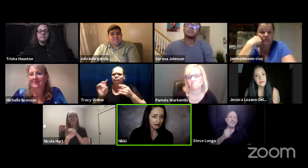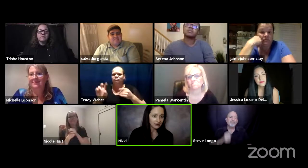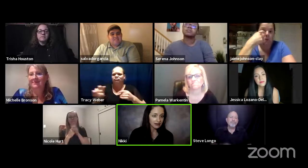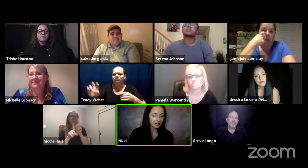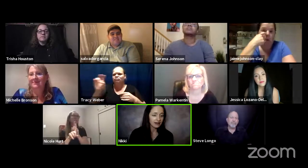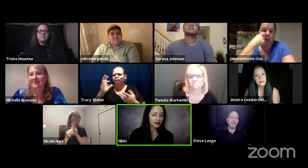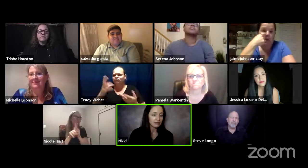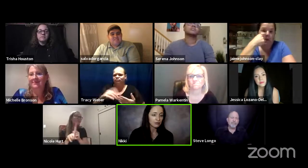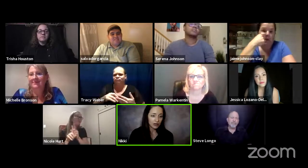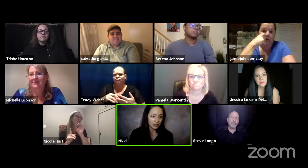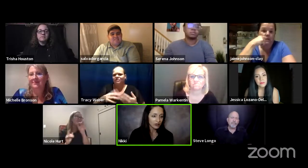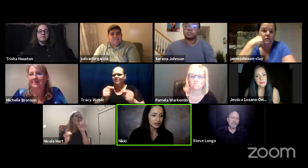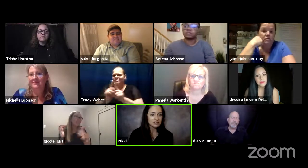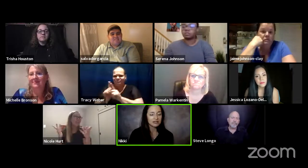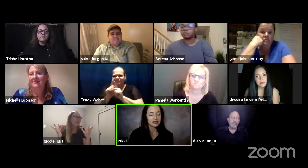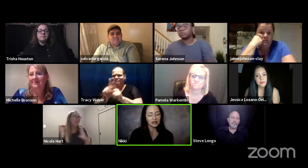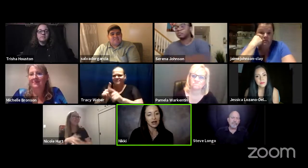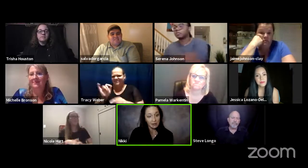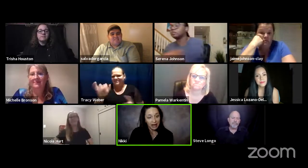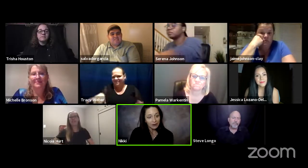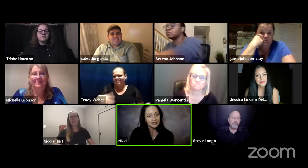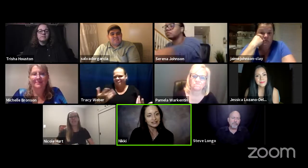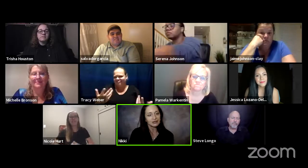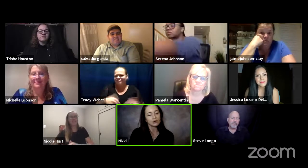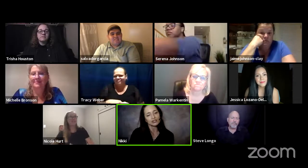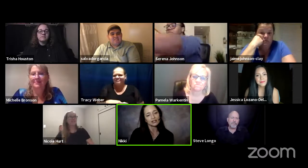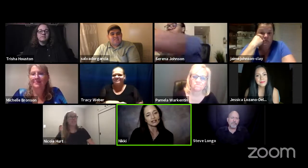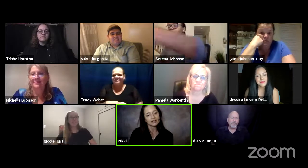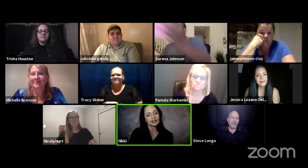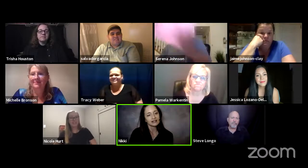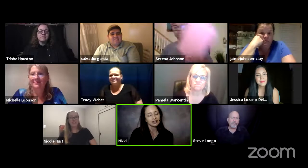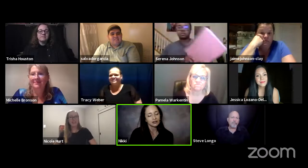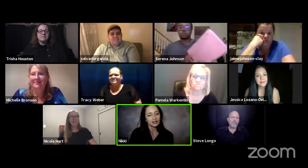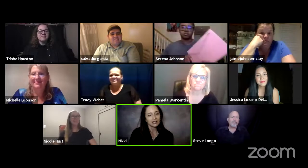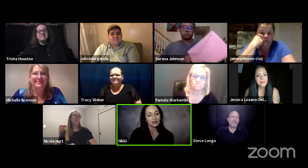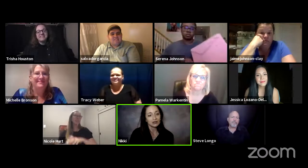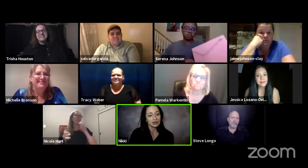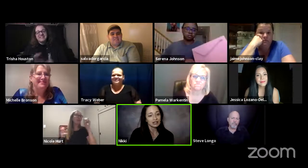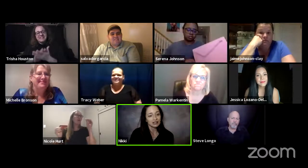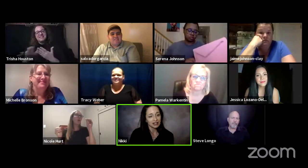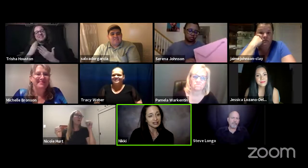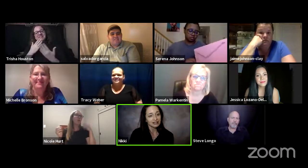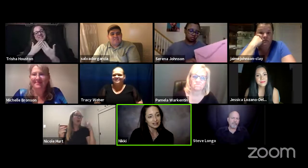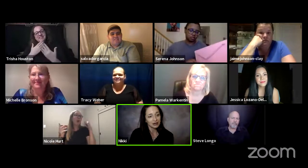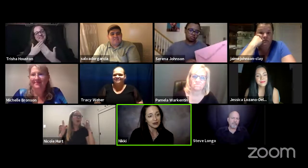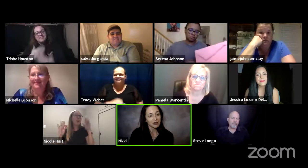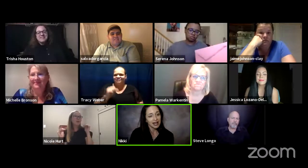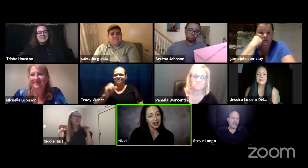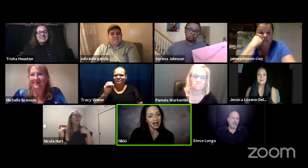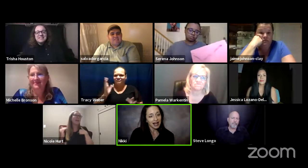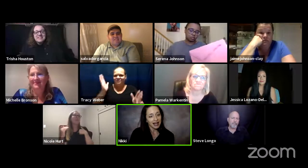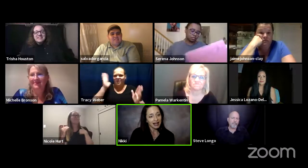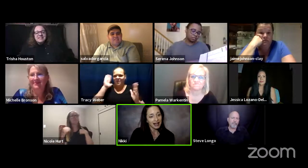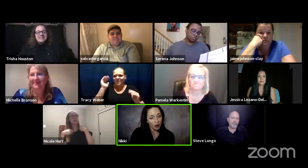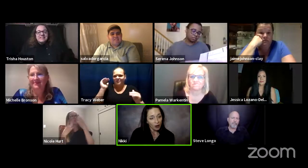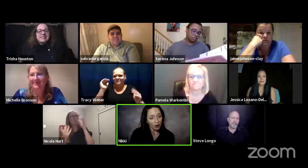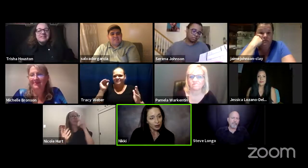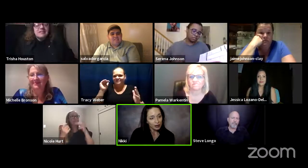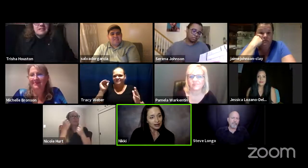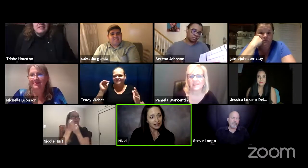share with others about deaf culture and really enjoy mentoring. So I hope